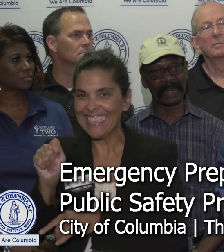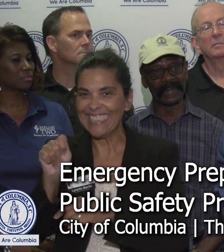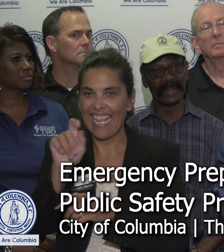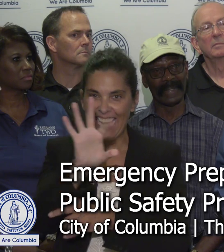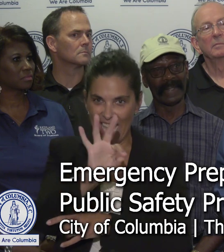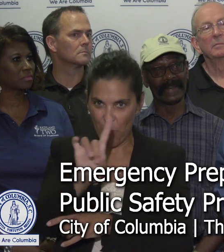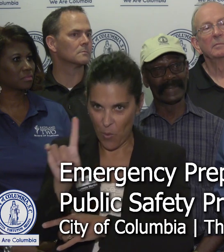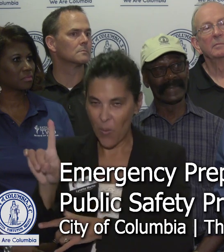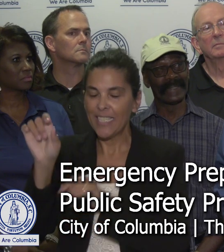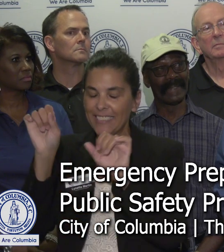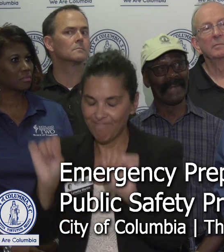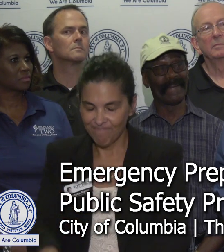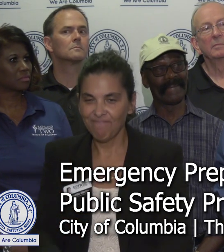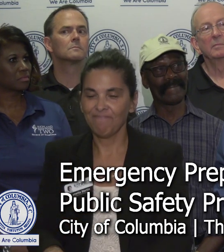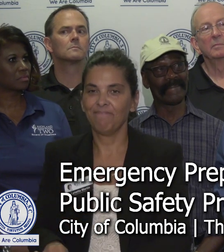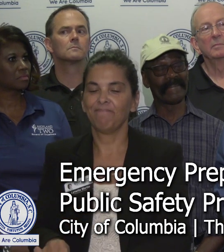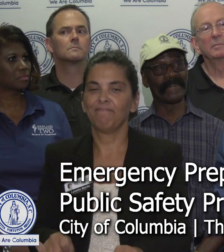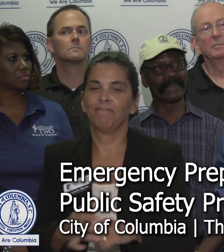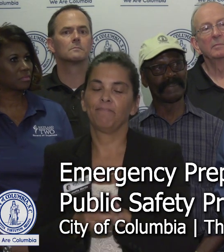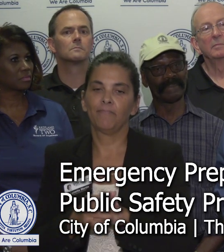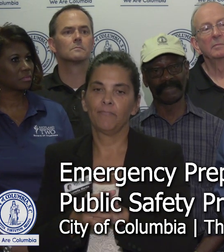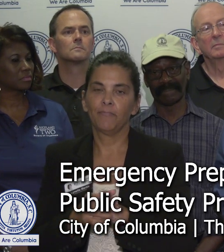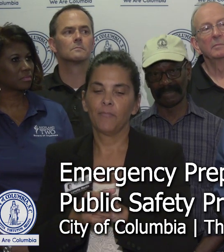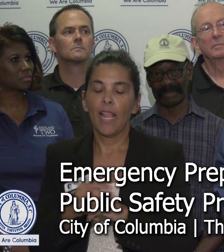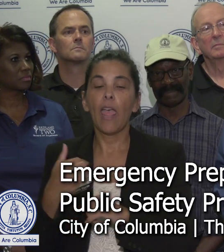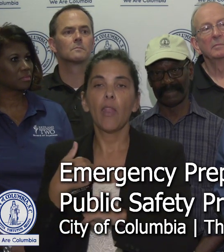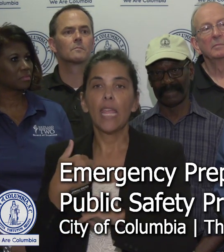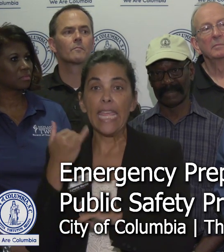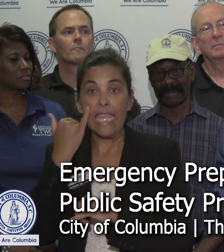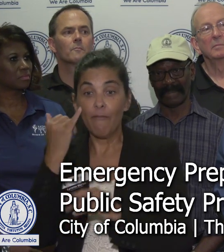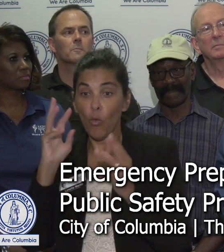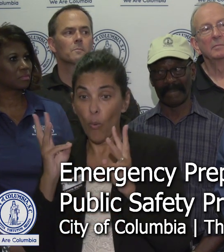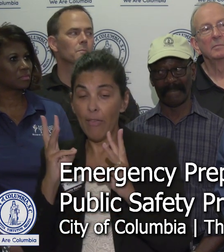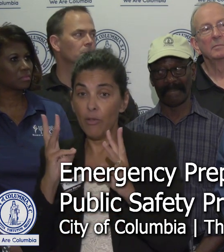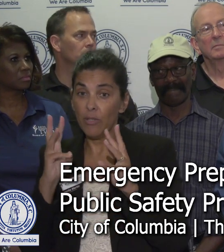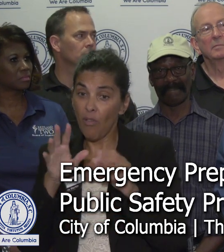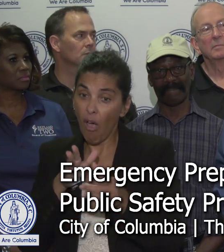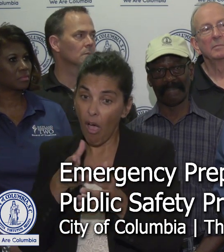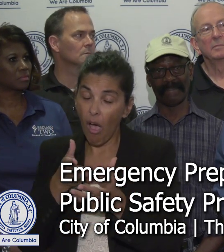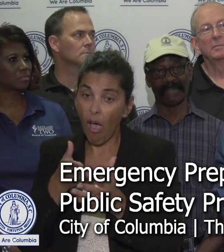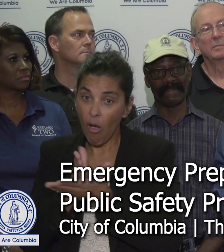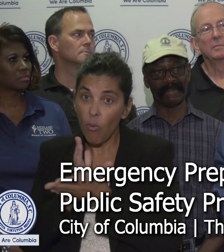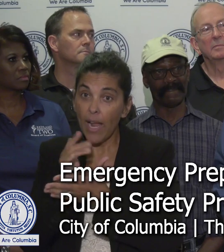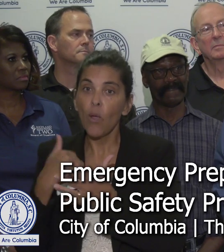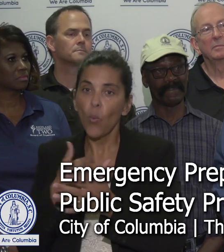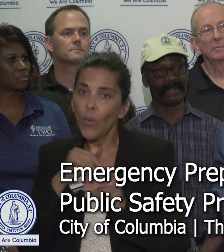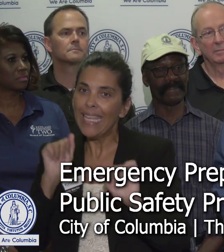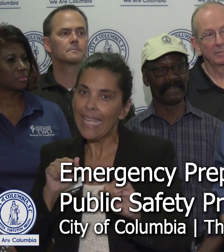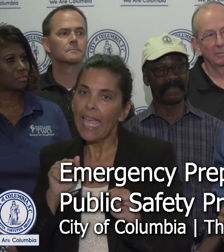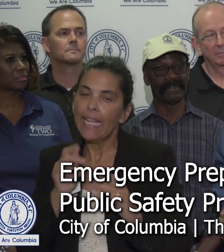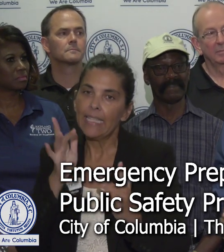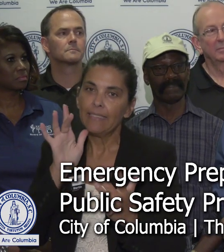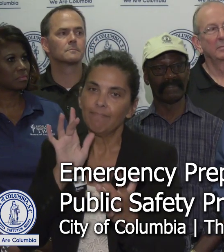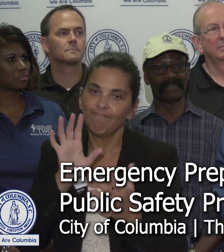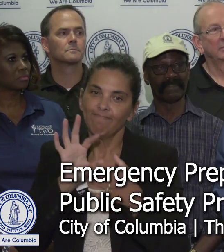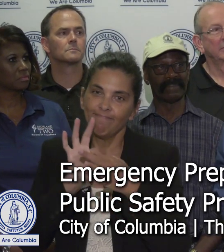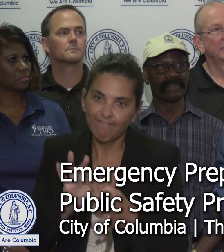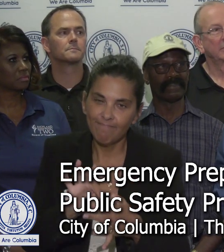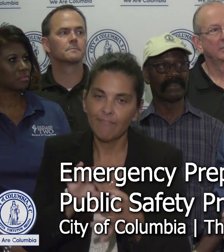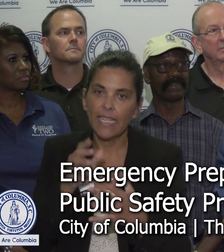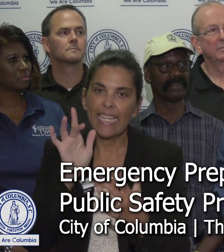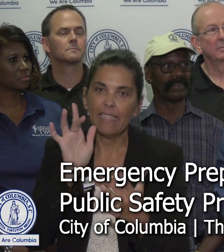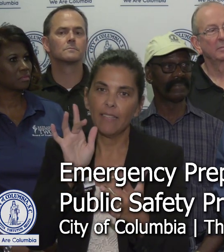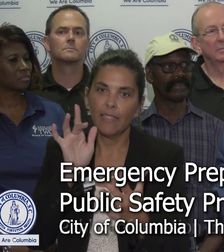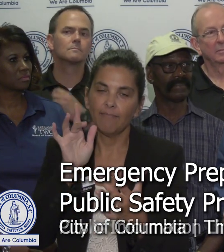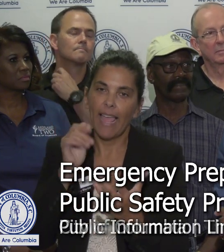phone call while weather permits that they'll be able to get to you. We are not only just one Columbia, we're one Richland County, and that's very important because